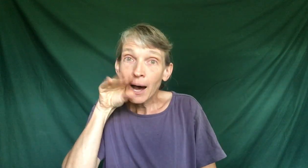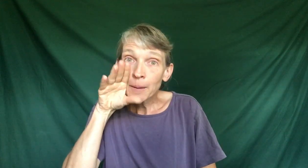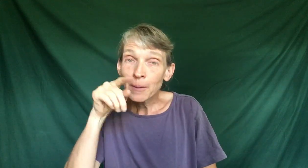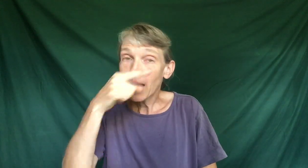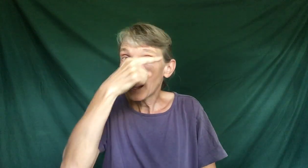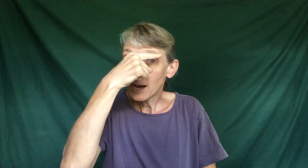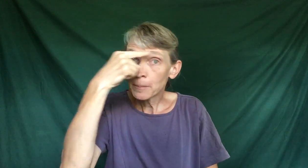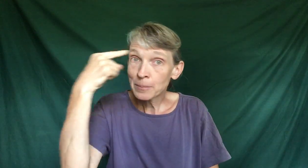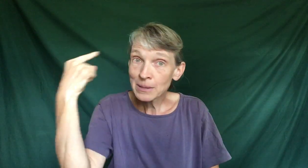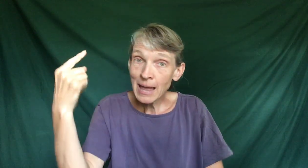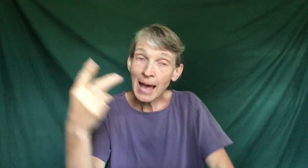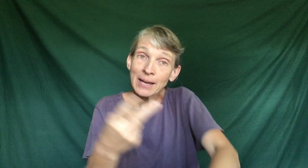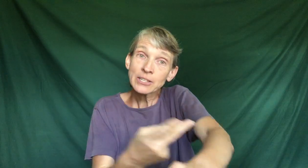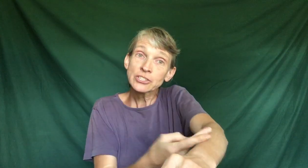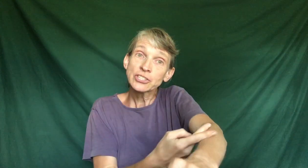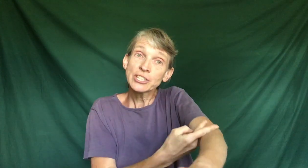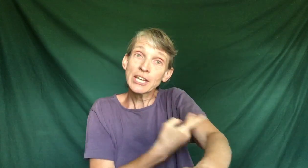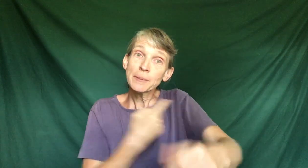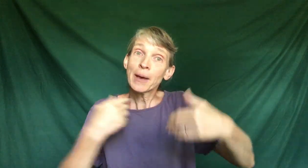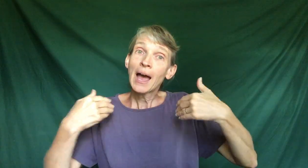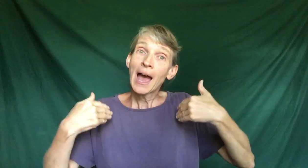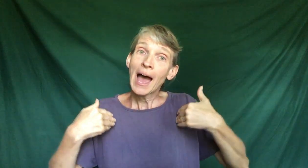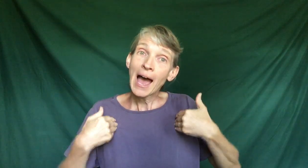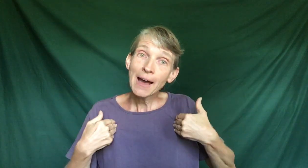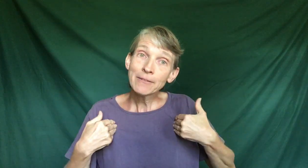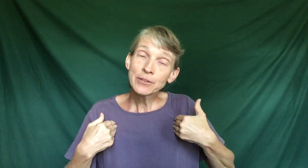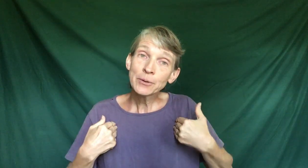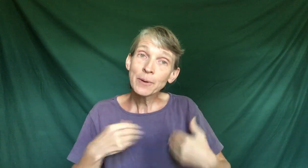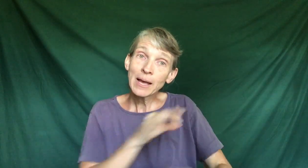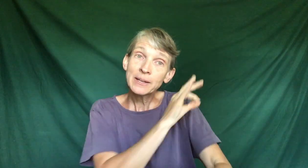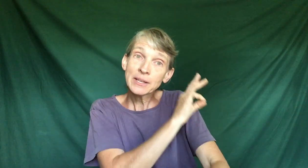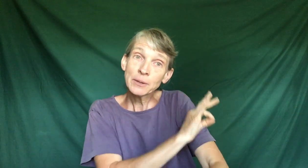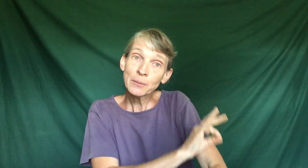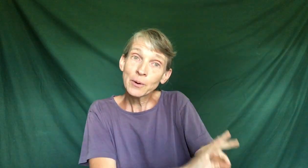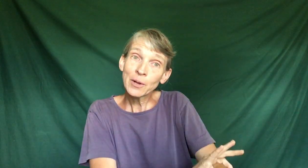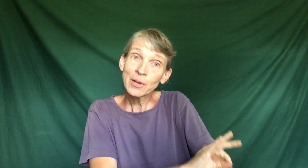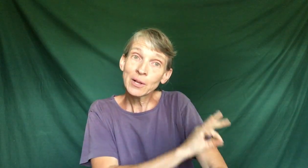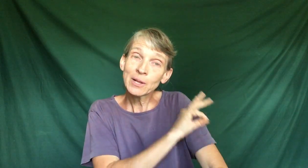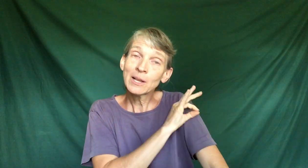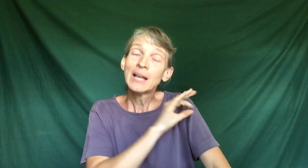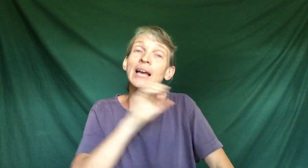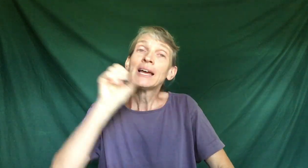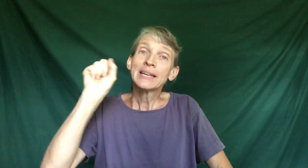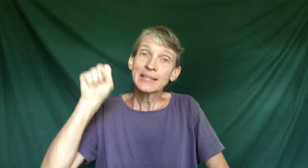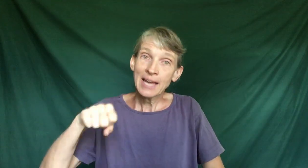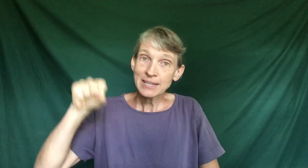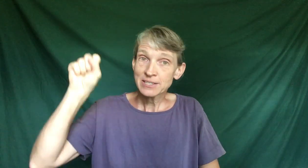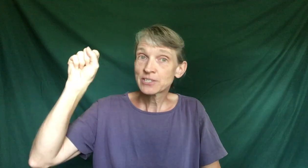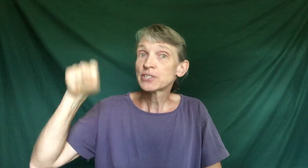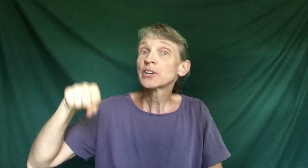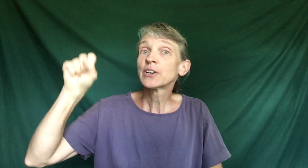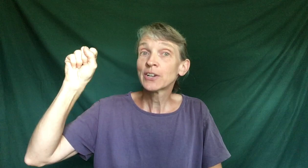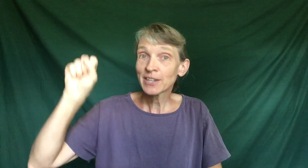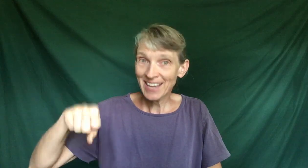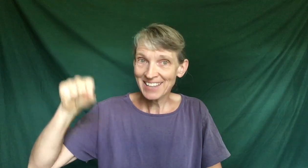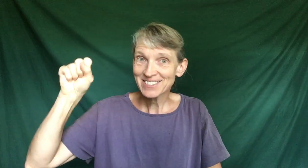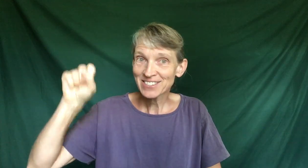Baa Baa Black Sheep, have you any wool? Yes